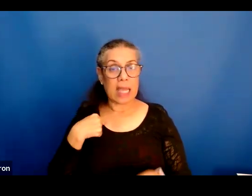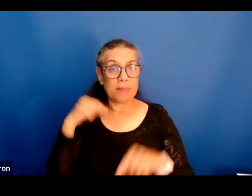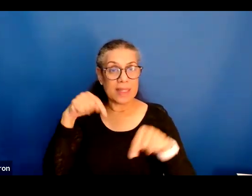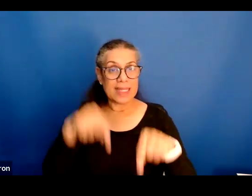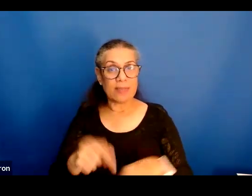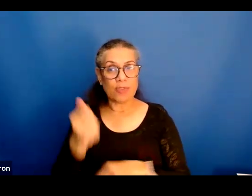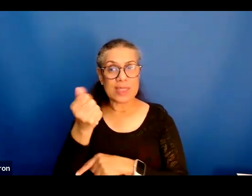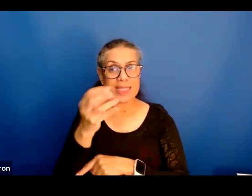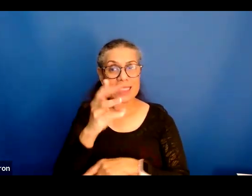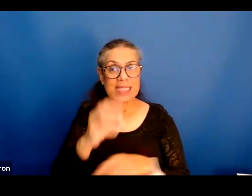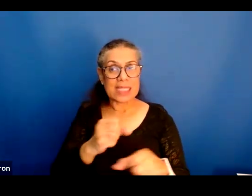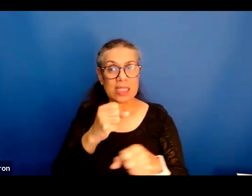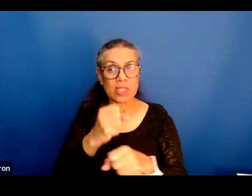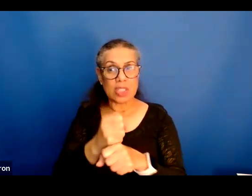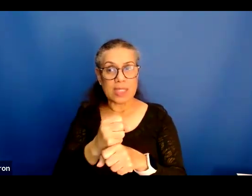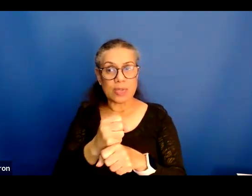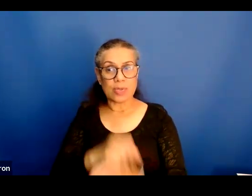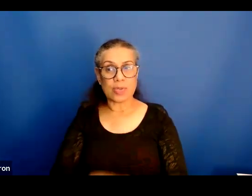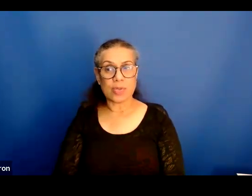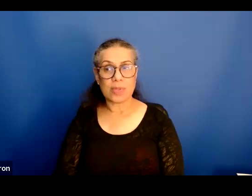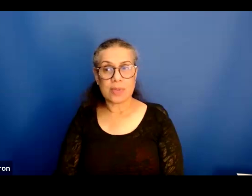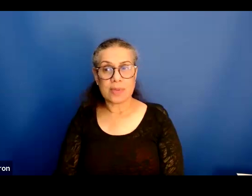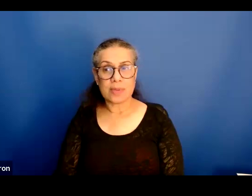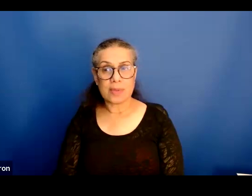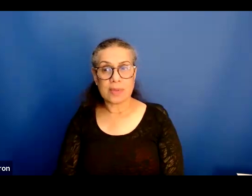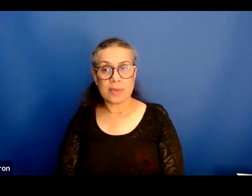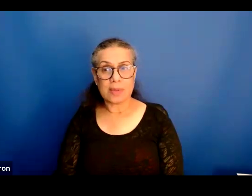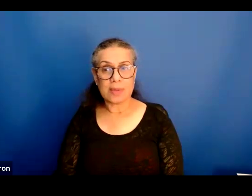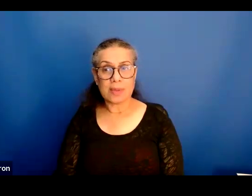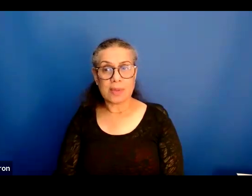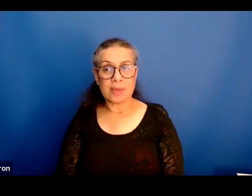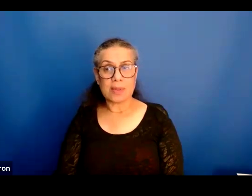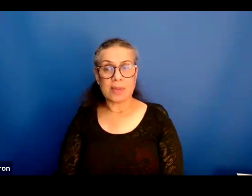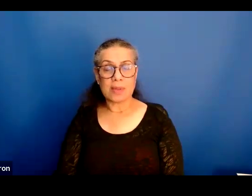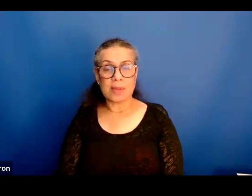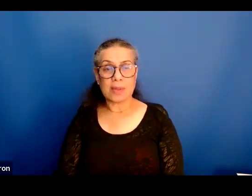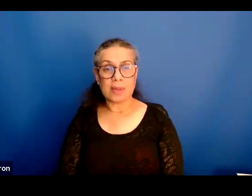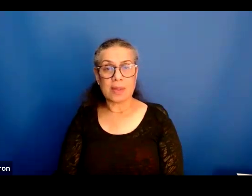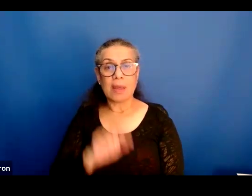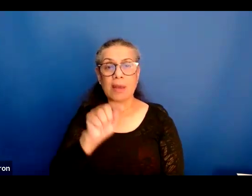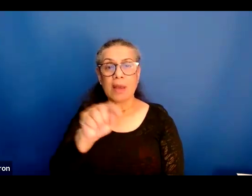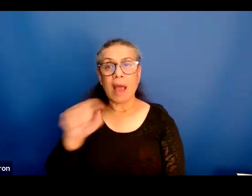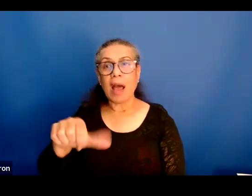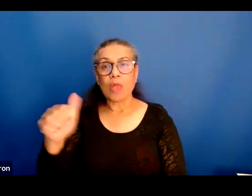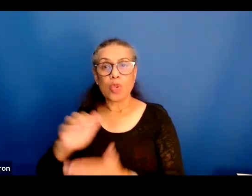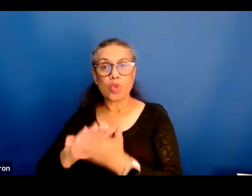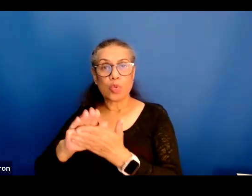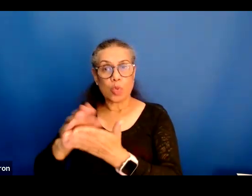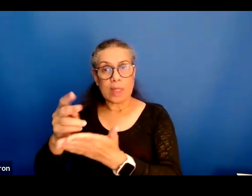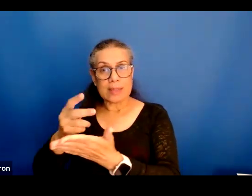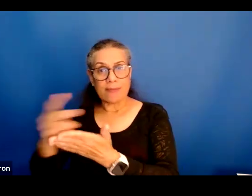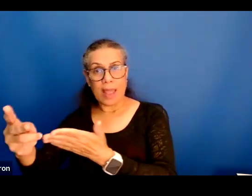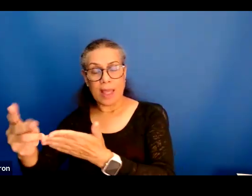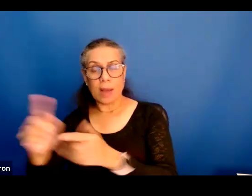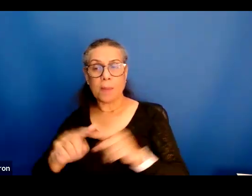Like clockwork, students arrive in January from other BPS schools every year. Other schools who have failed to serve them. At CASH,